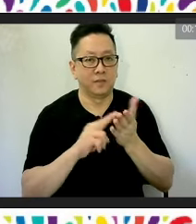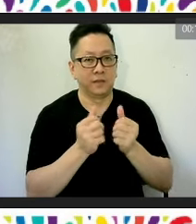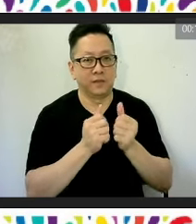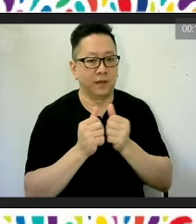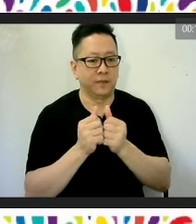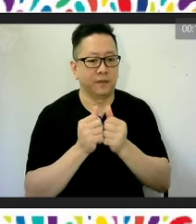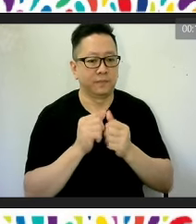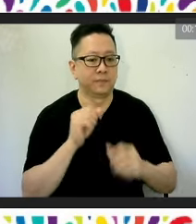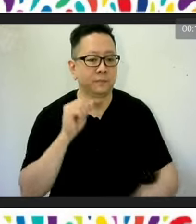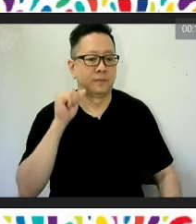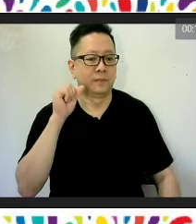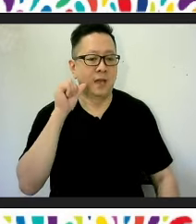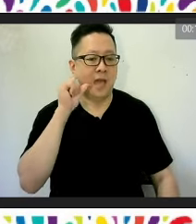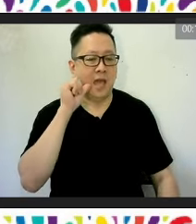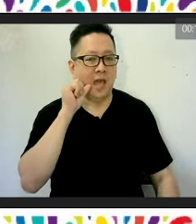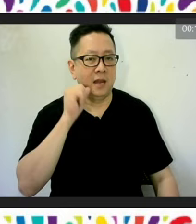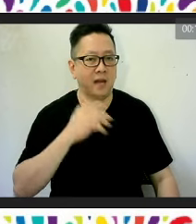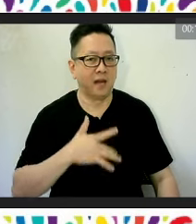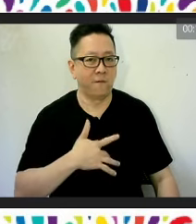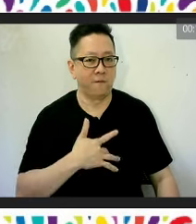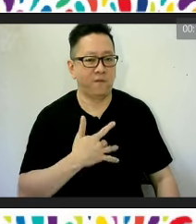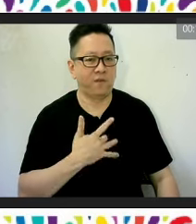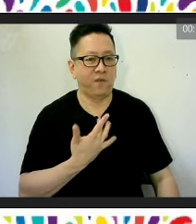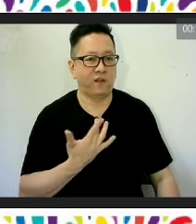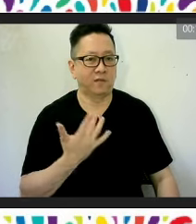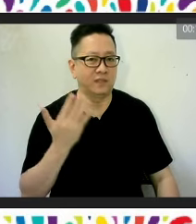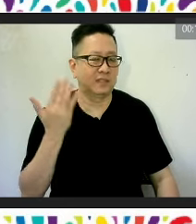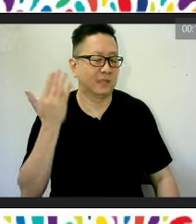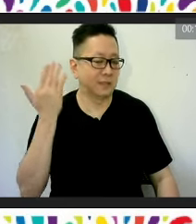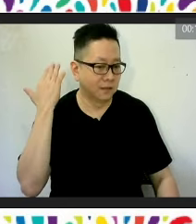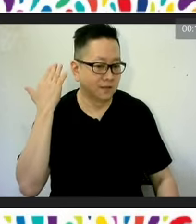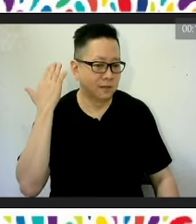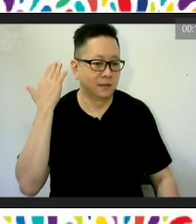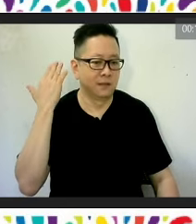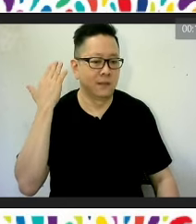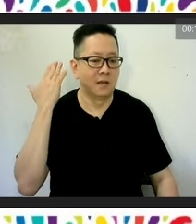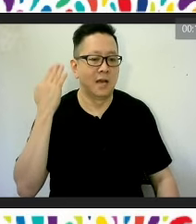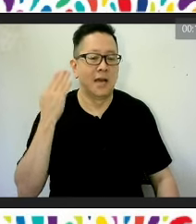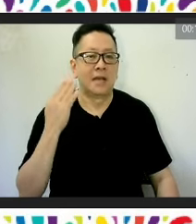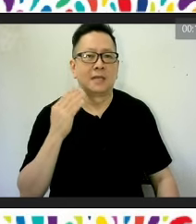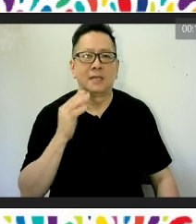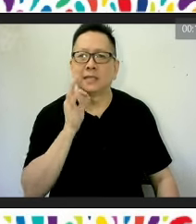Let's read together. Anna felt